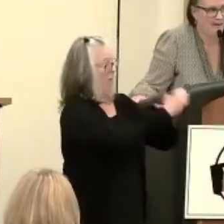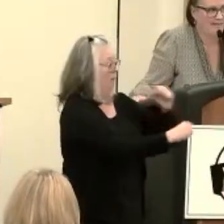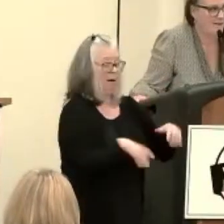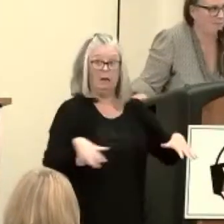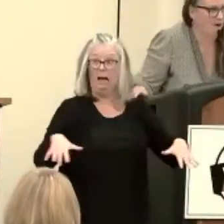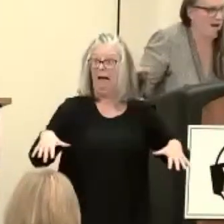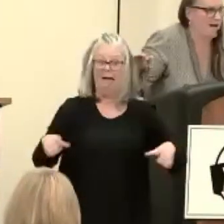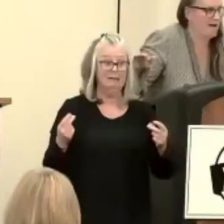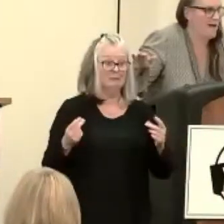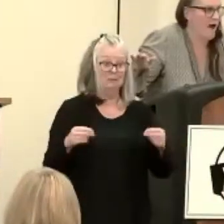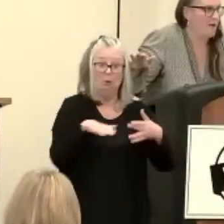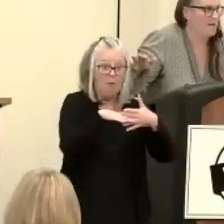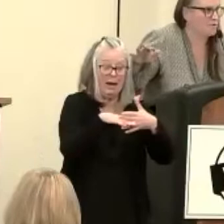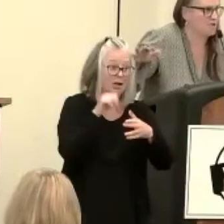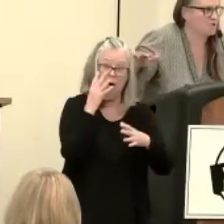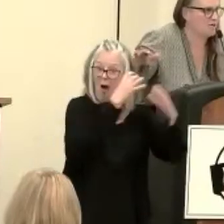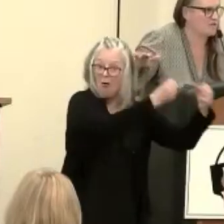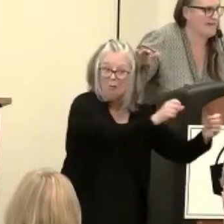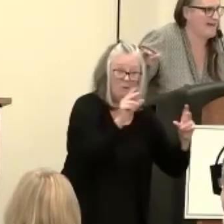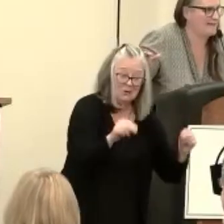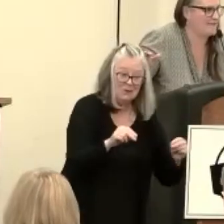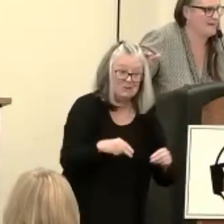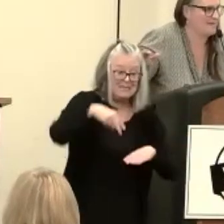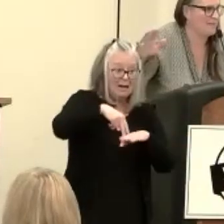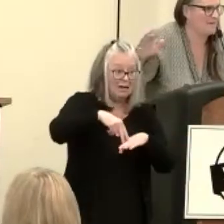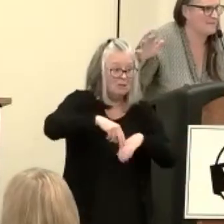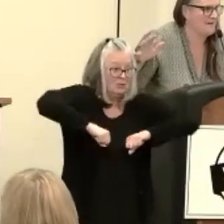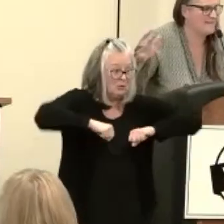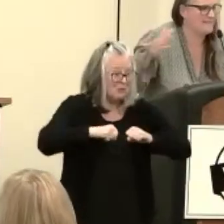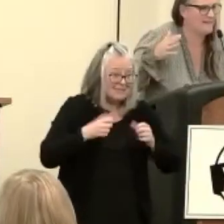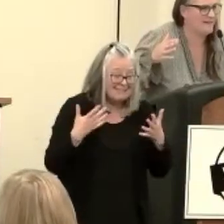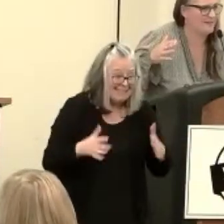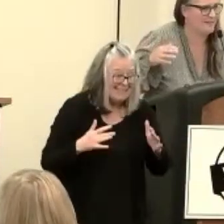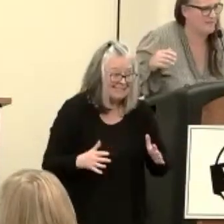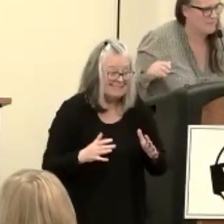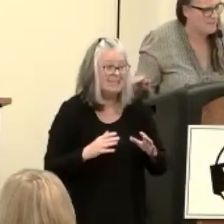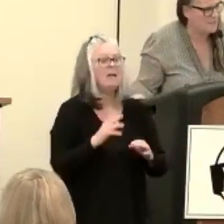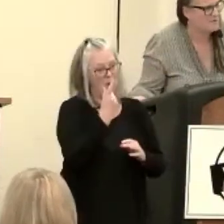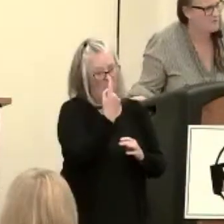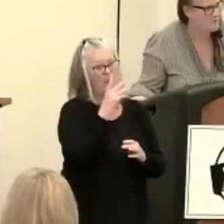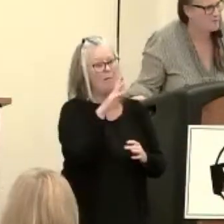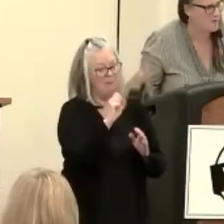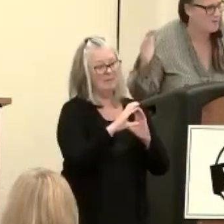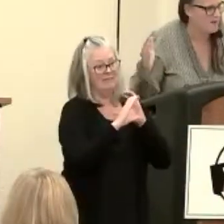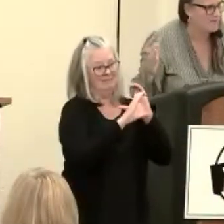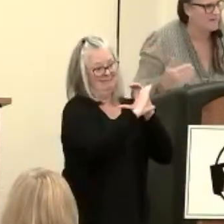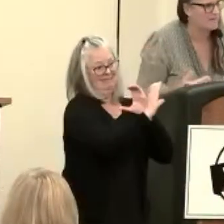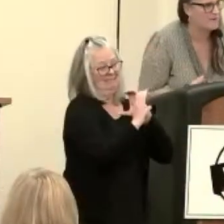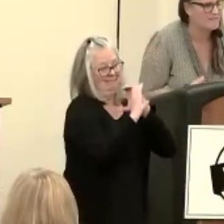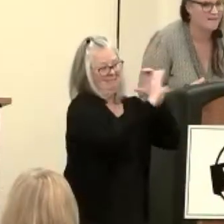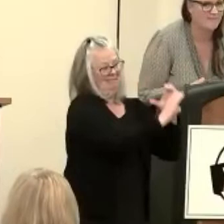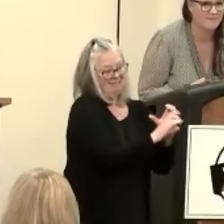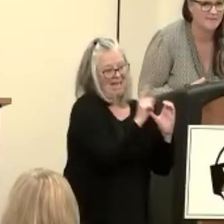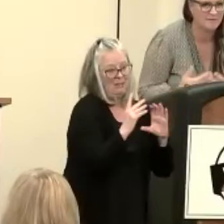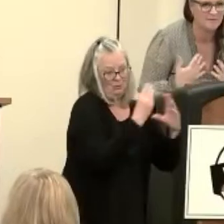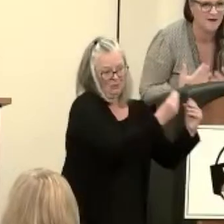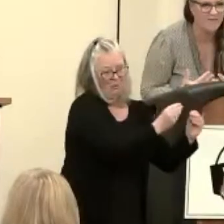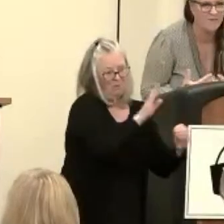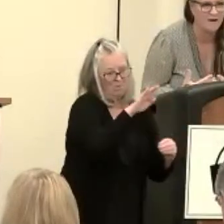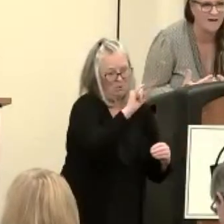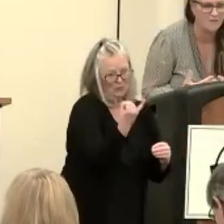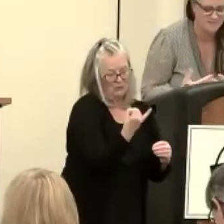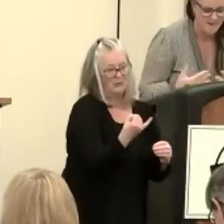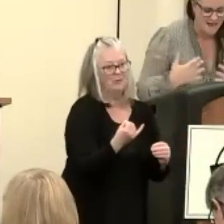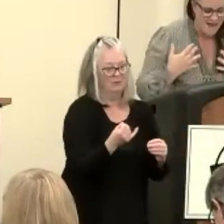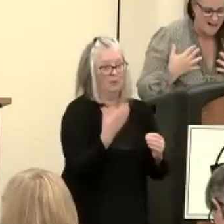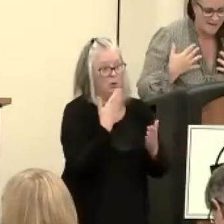And like I said, break. I meant sort of stretch the legs, but that was a bus that did have to leave for Beausejour. So I'm grateful that everyone safely was able to find their